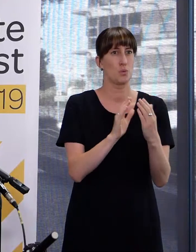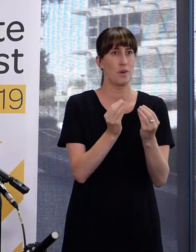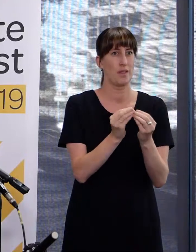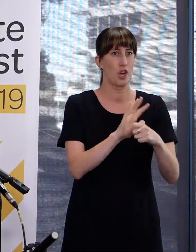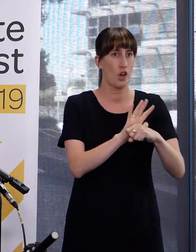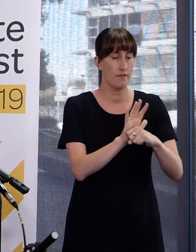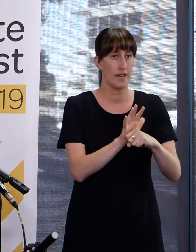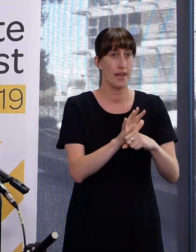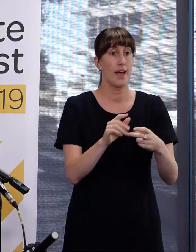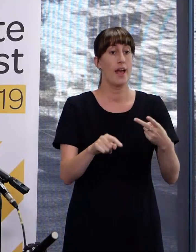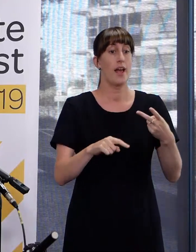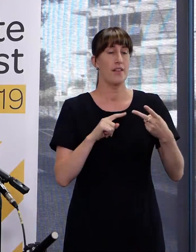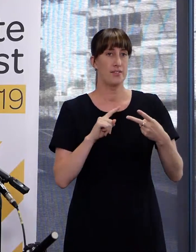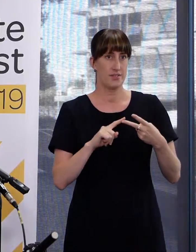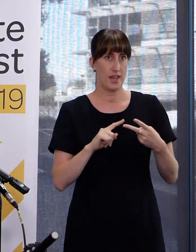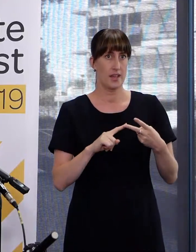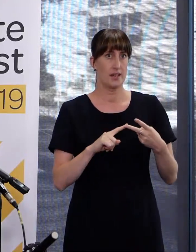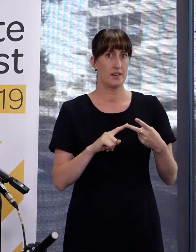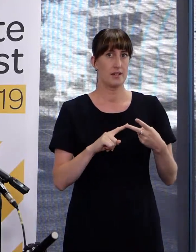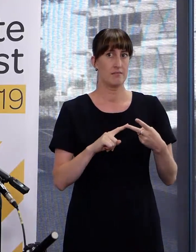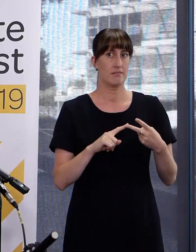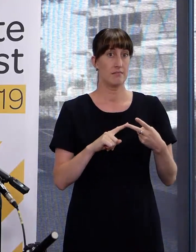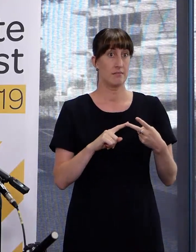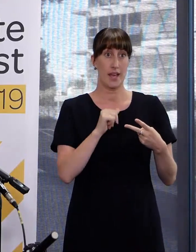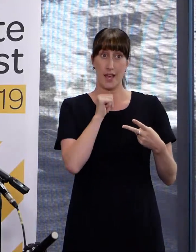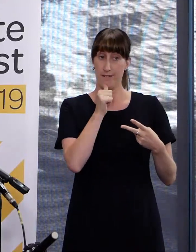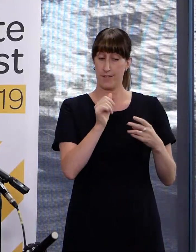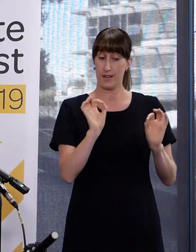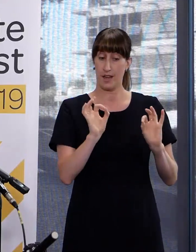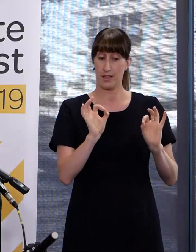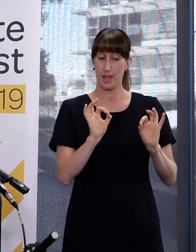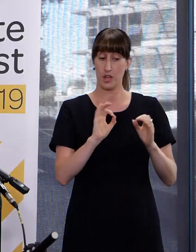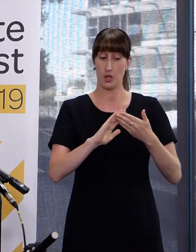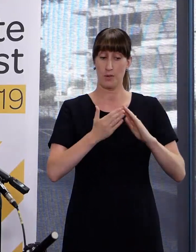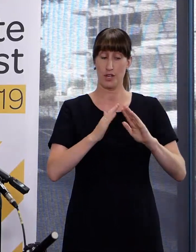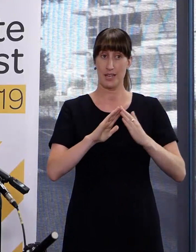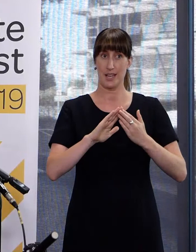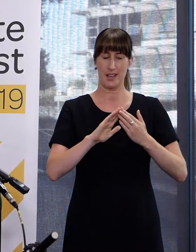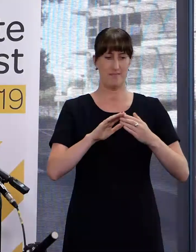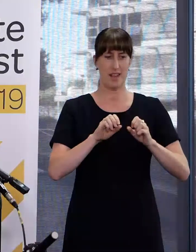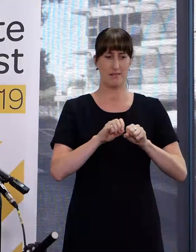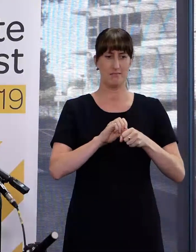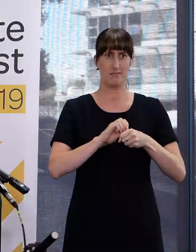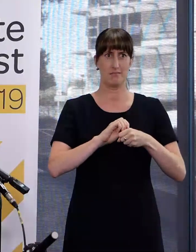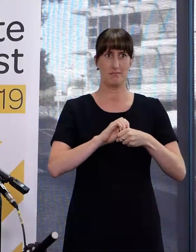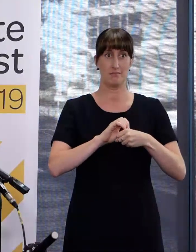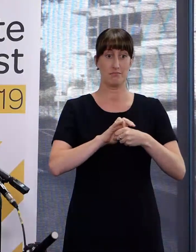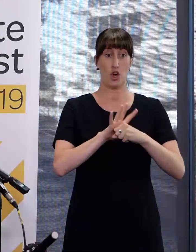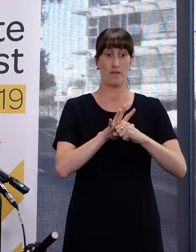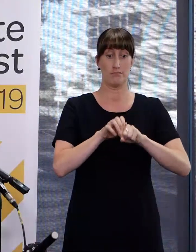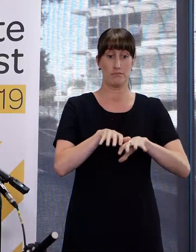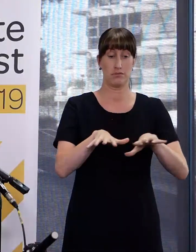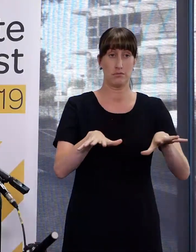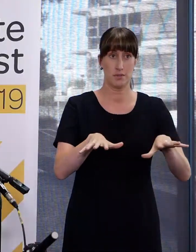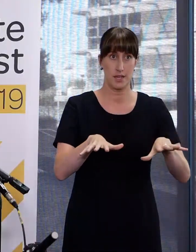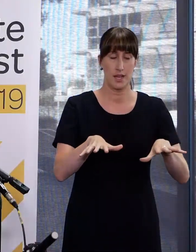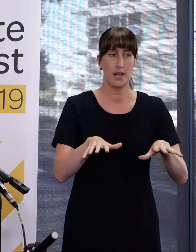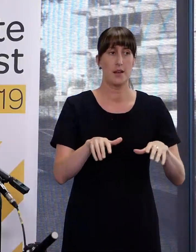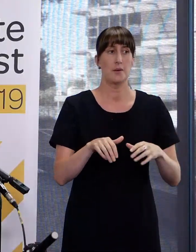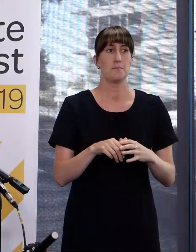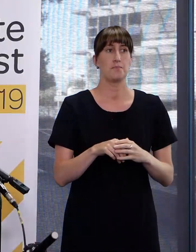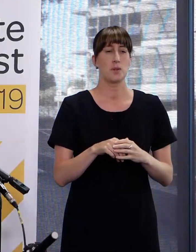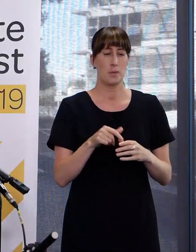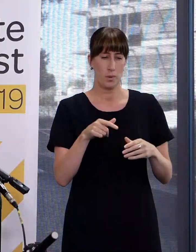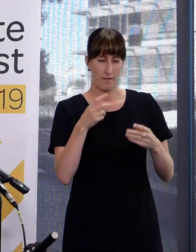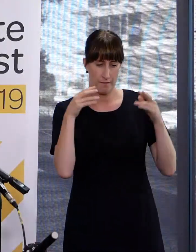is low community or no community transmission, that we would be looking to prioritise people who, if they got ill, would be